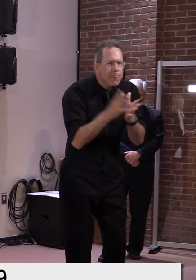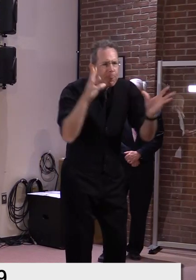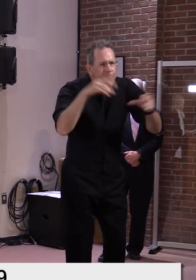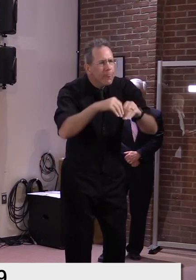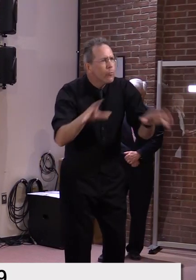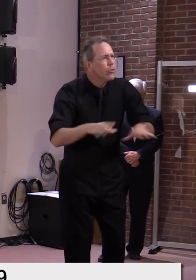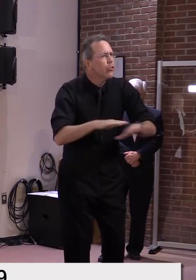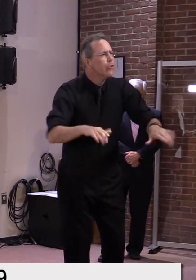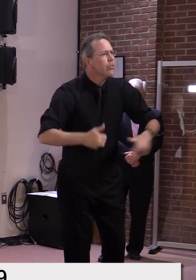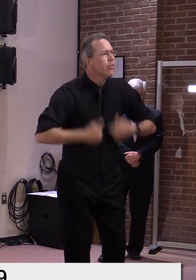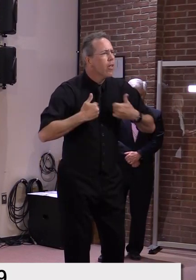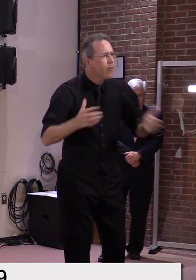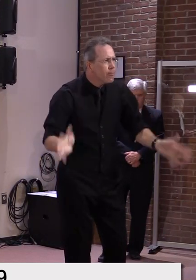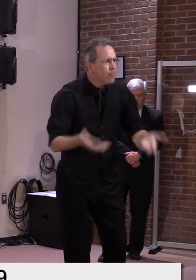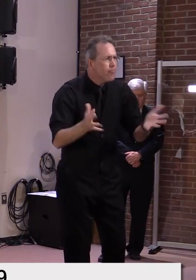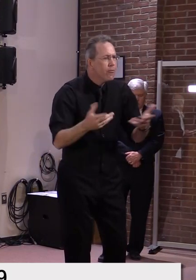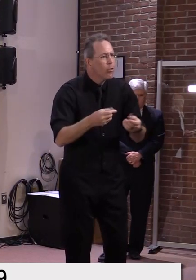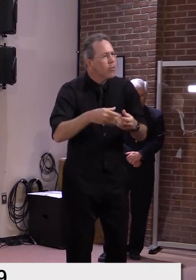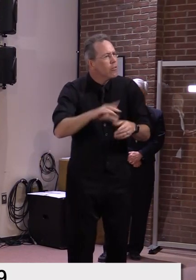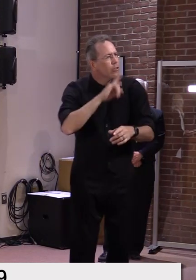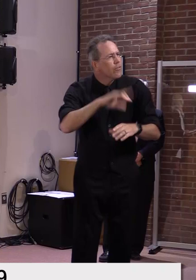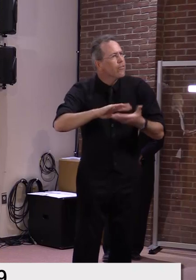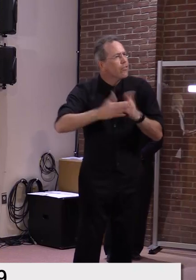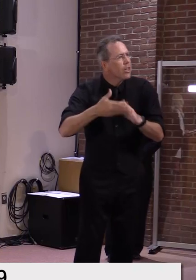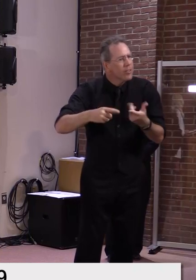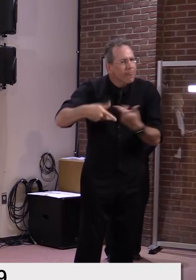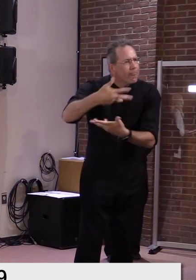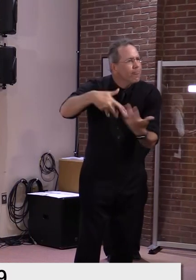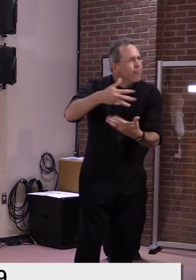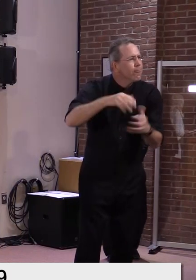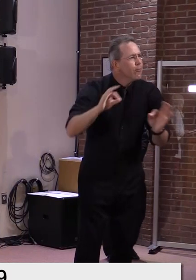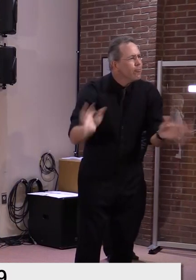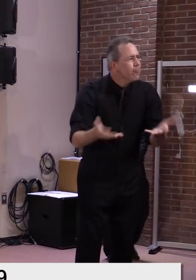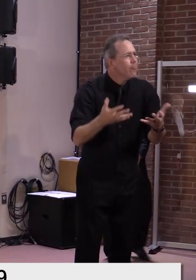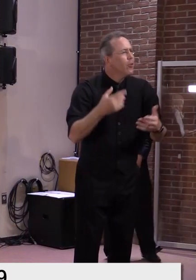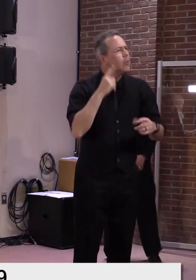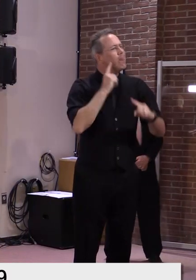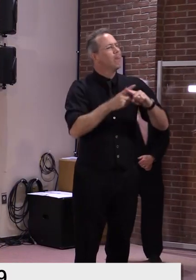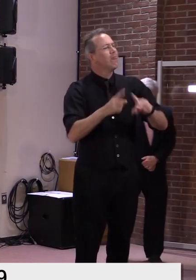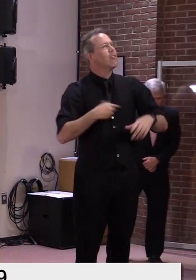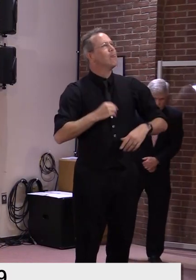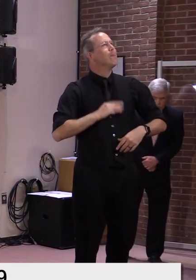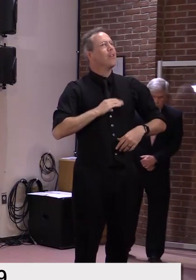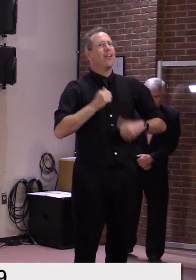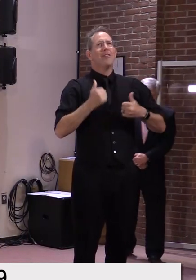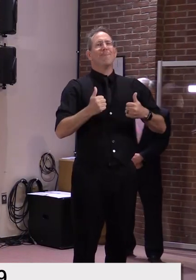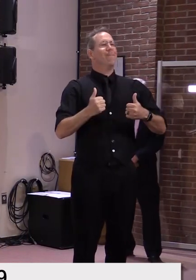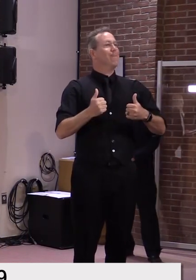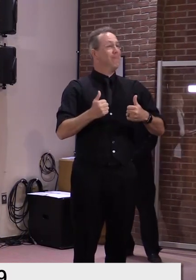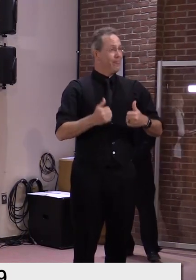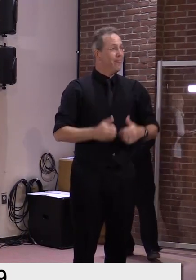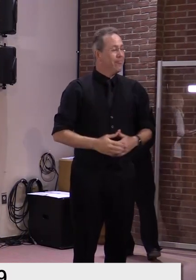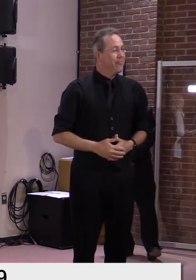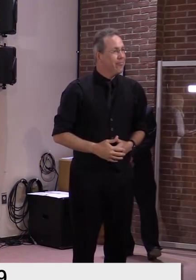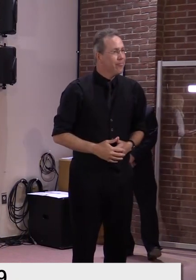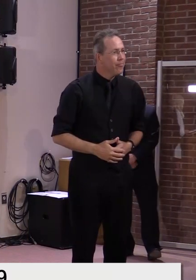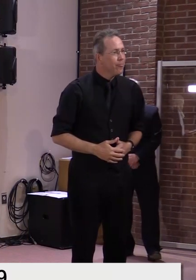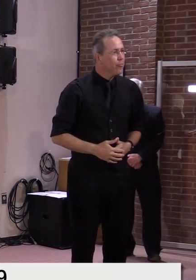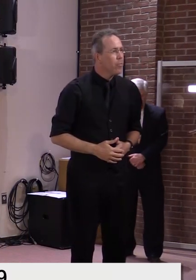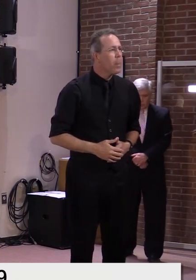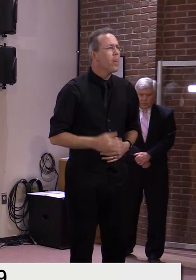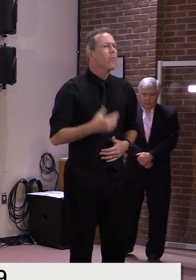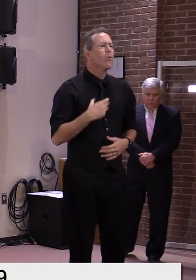friends, and rebuild that sense of optimism and sense of connection. I would also encourage parents